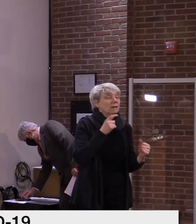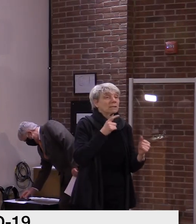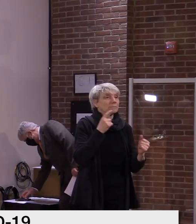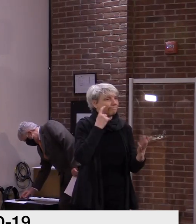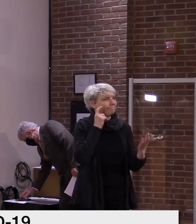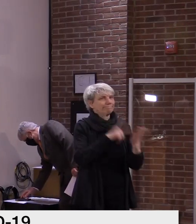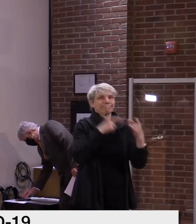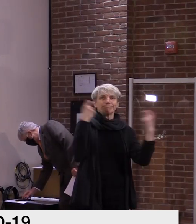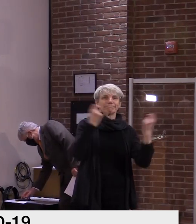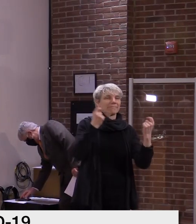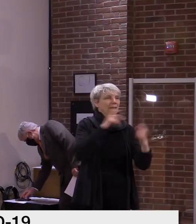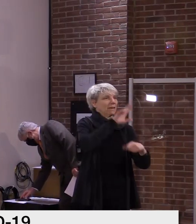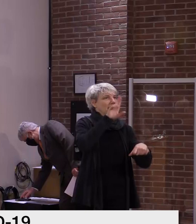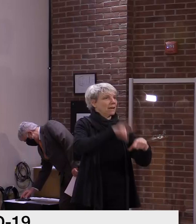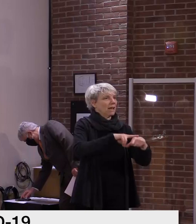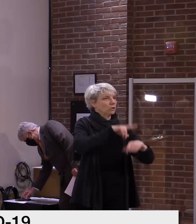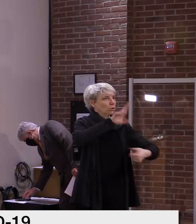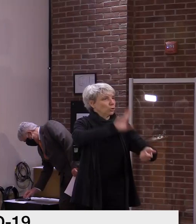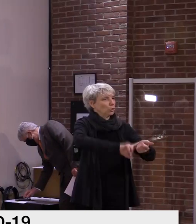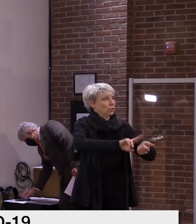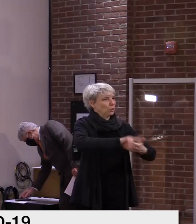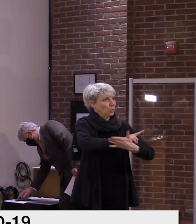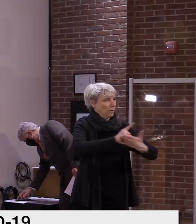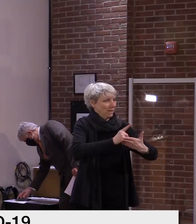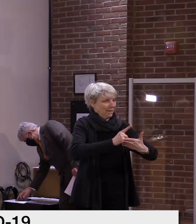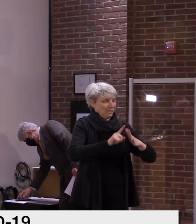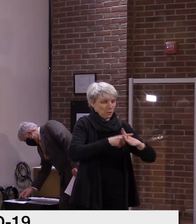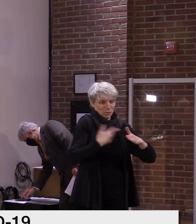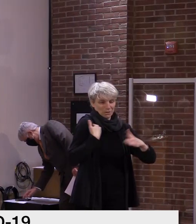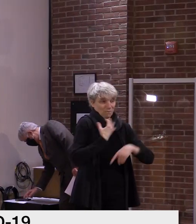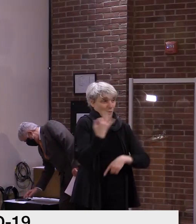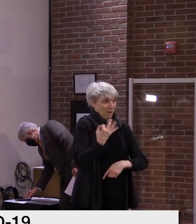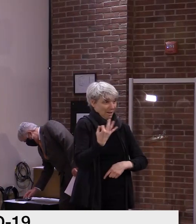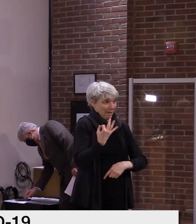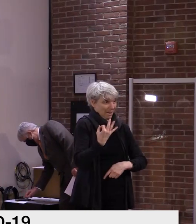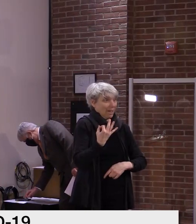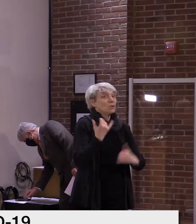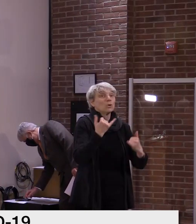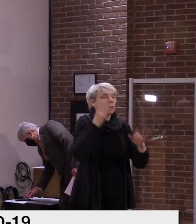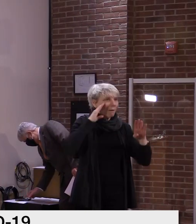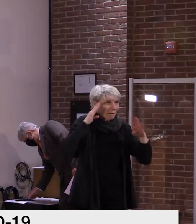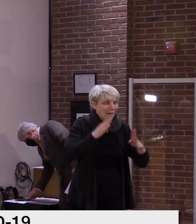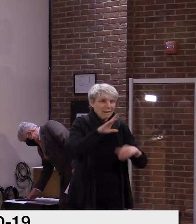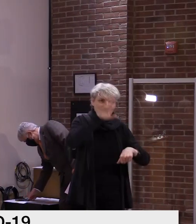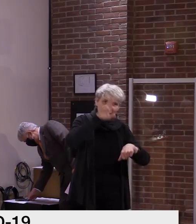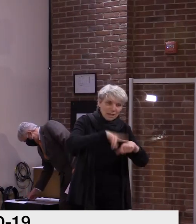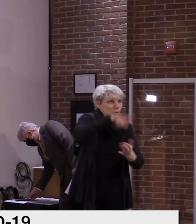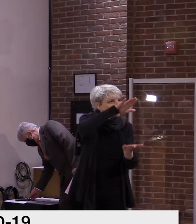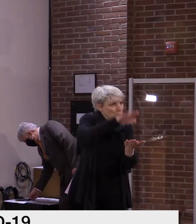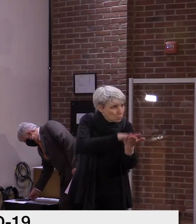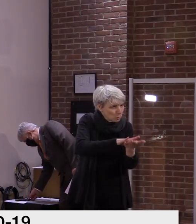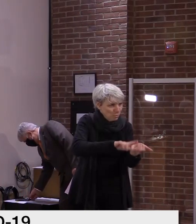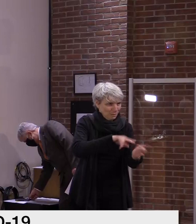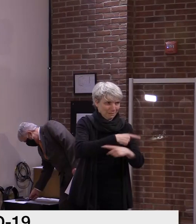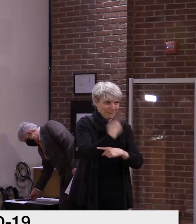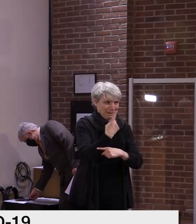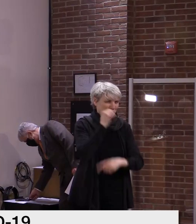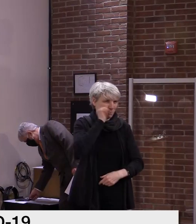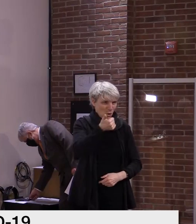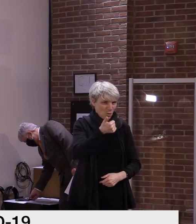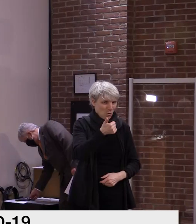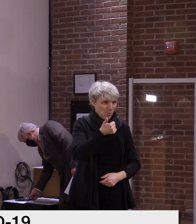on Friday. So today I'd just like to especially call out National School Nurse Day, which is